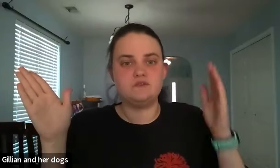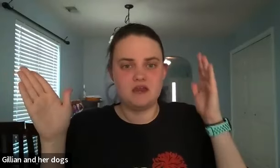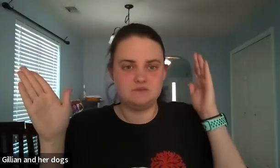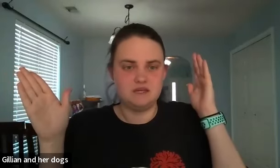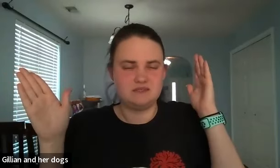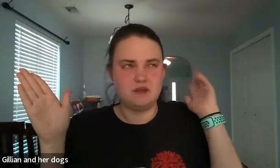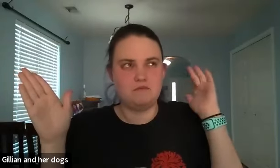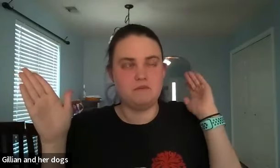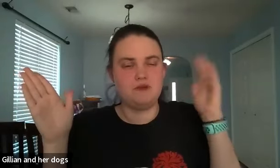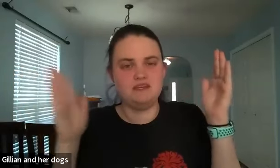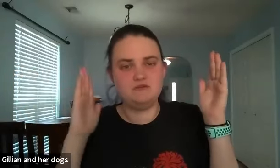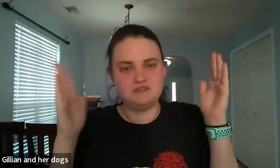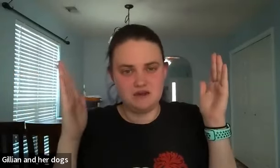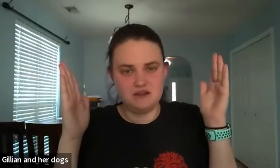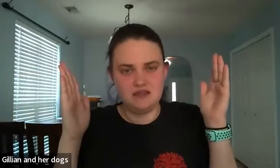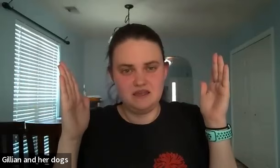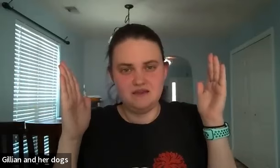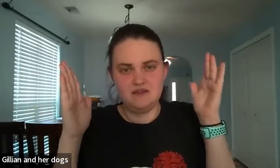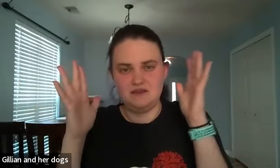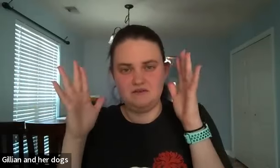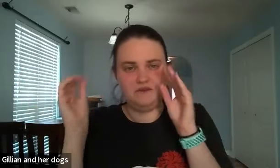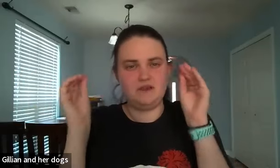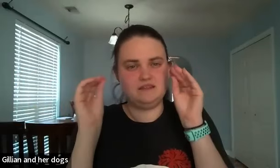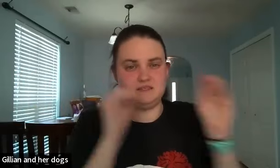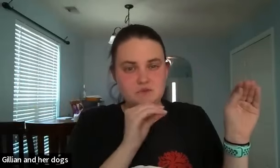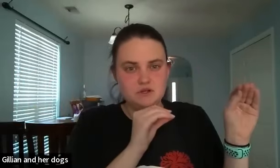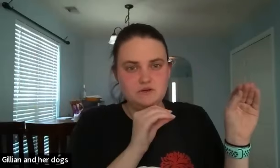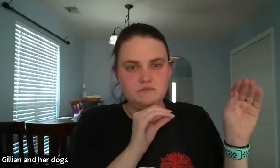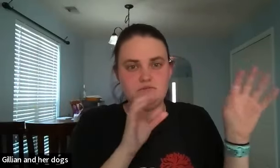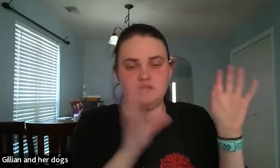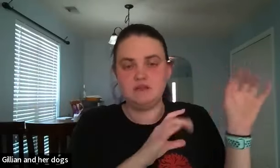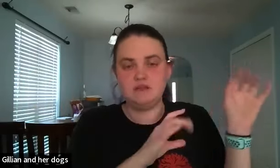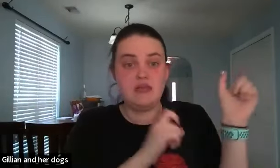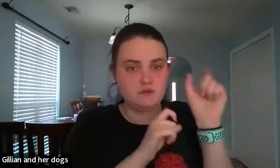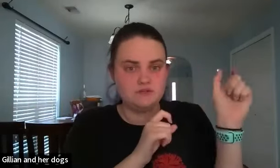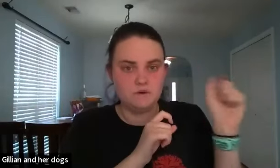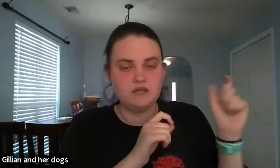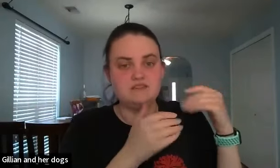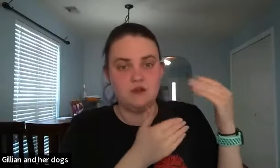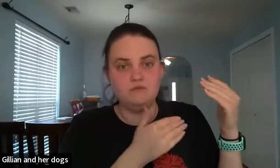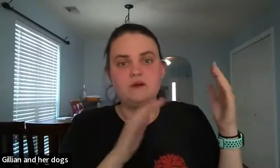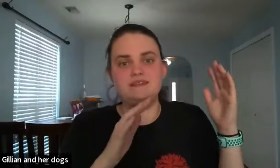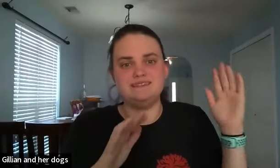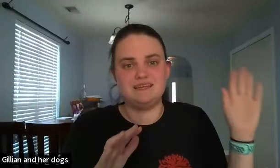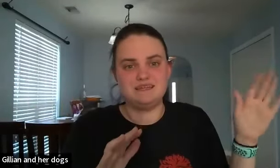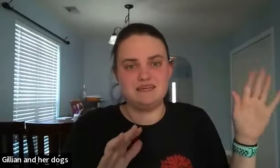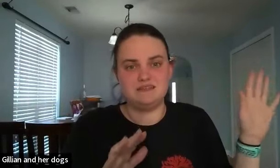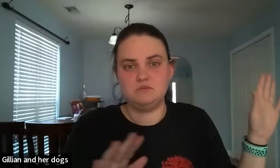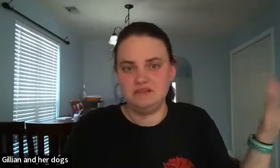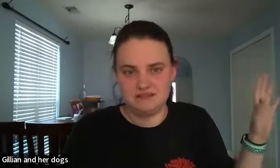that is because about from Monday through Saturday, they're very similar, but like they have their own different ways and they're helpful, but Sunday is a completely different